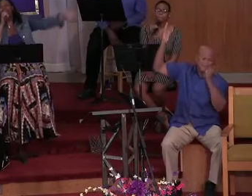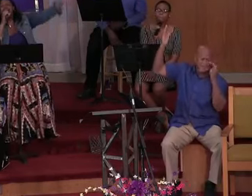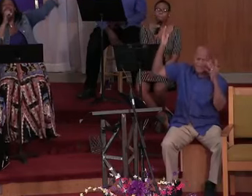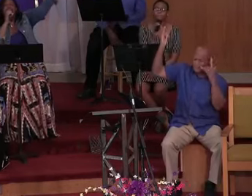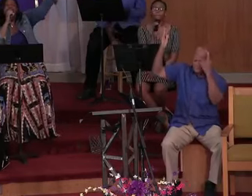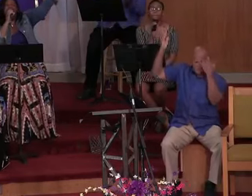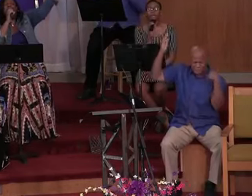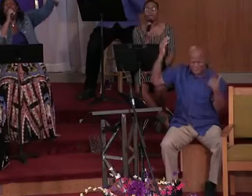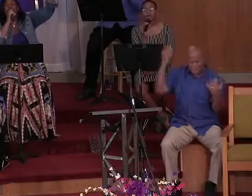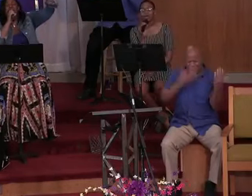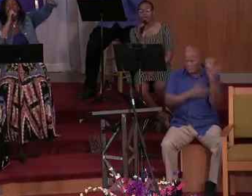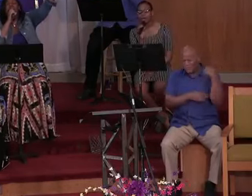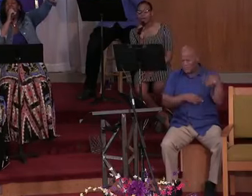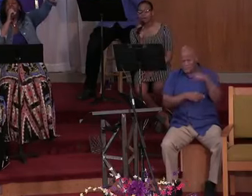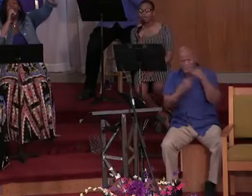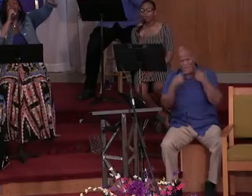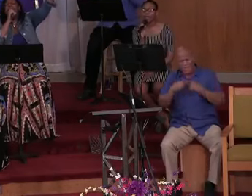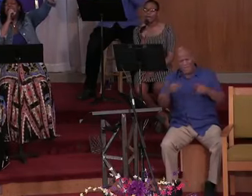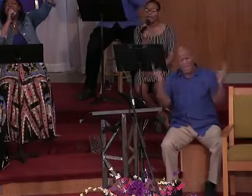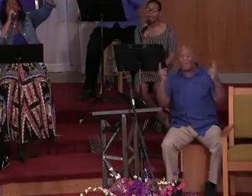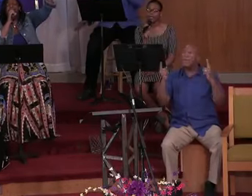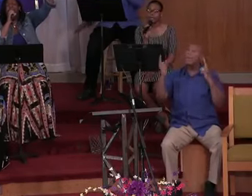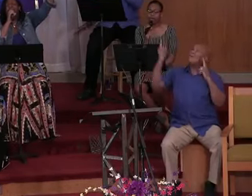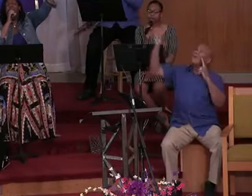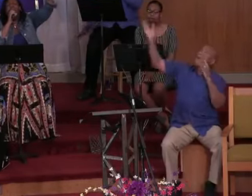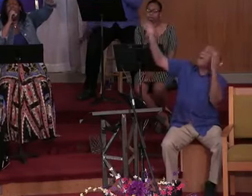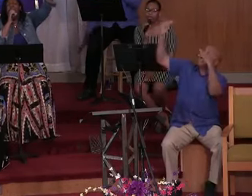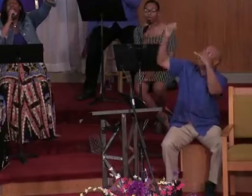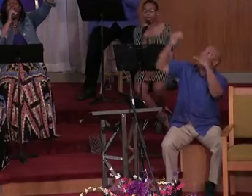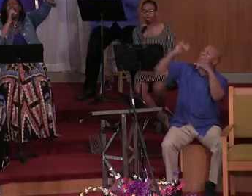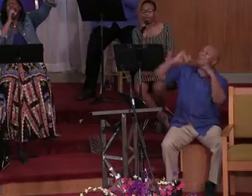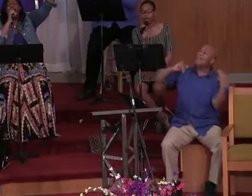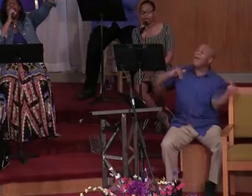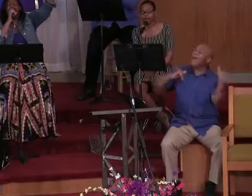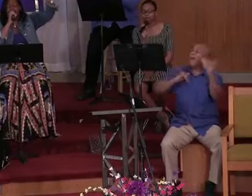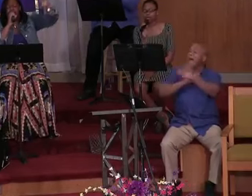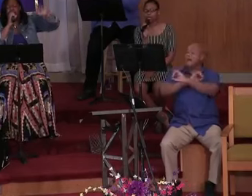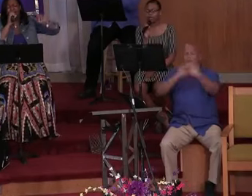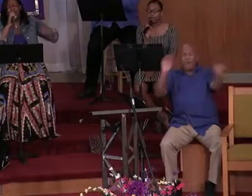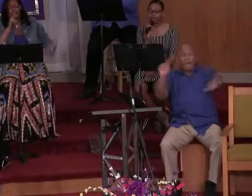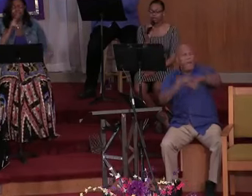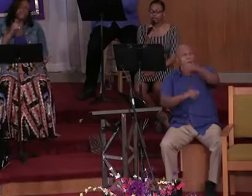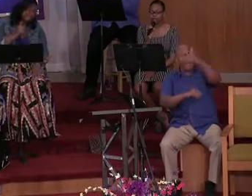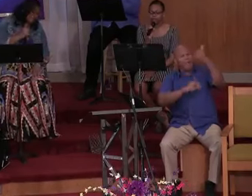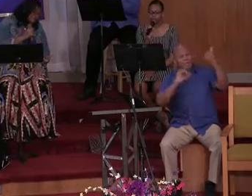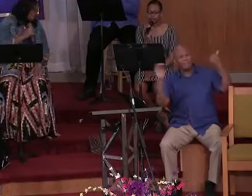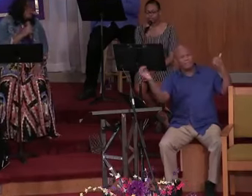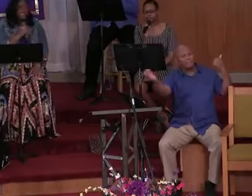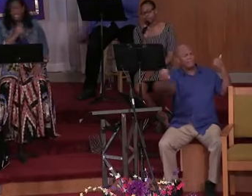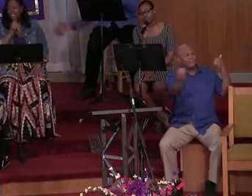We declare it this morning. Hope like no other.